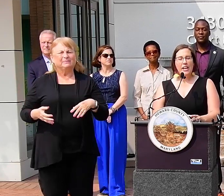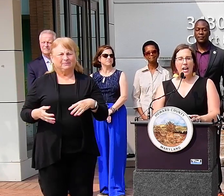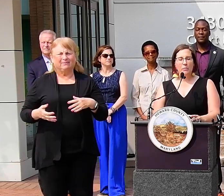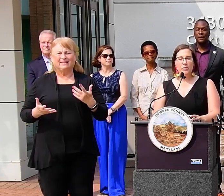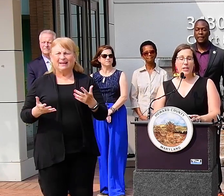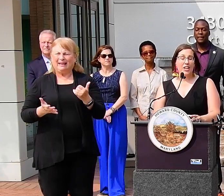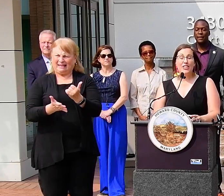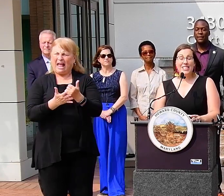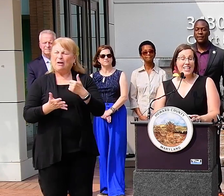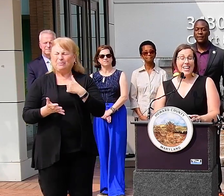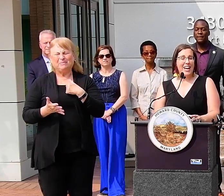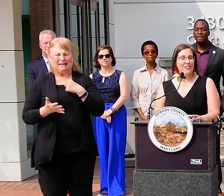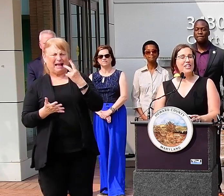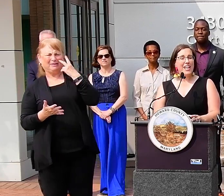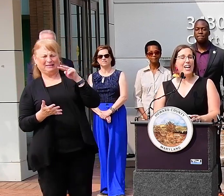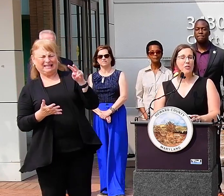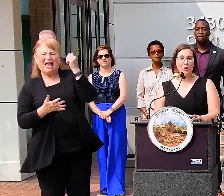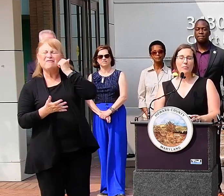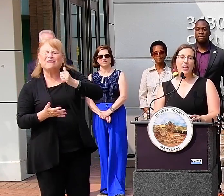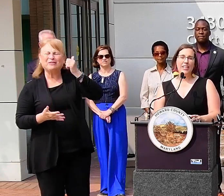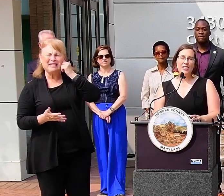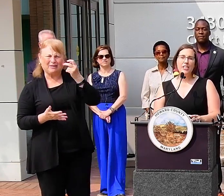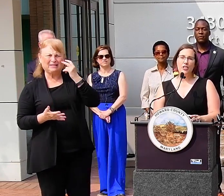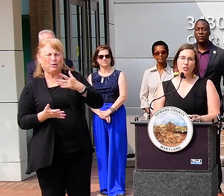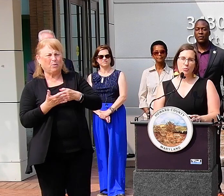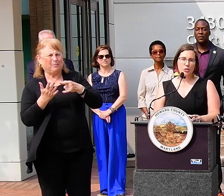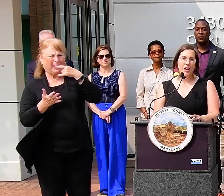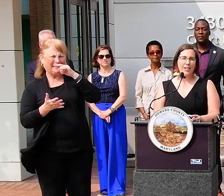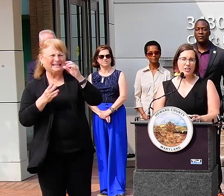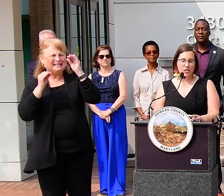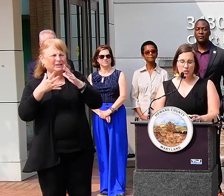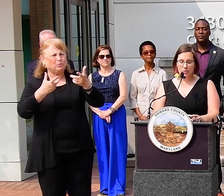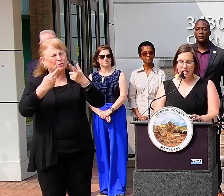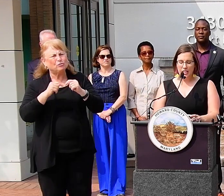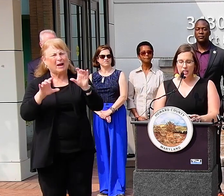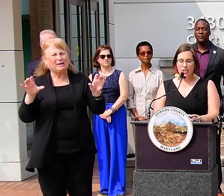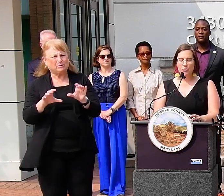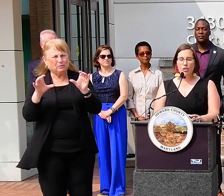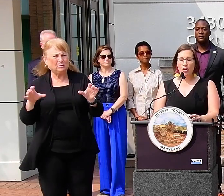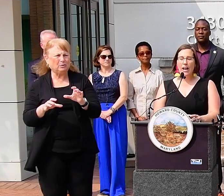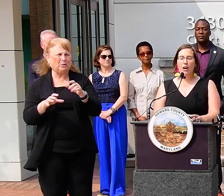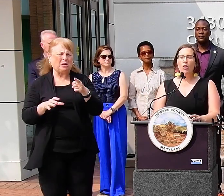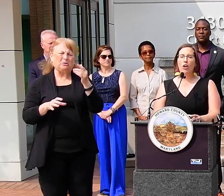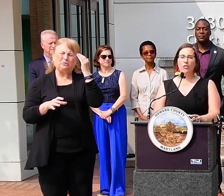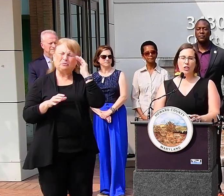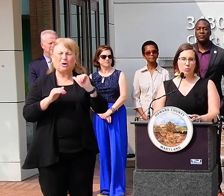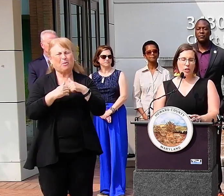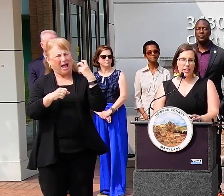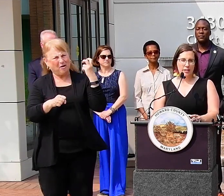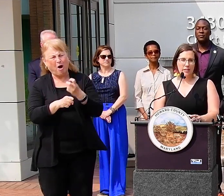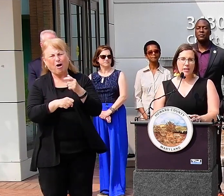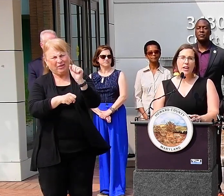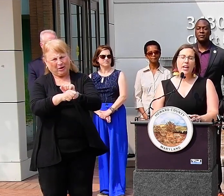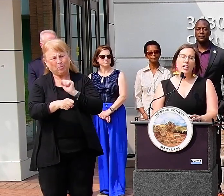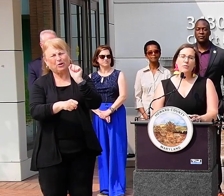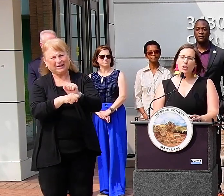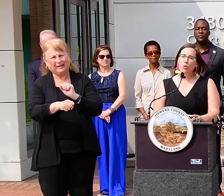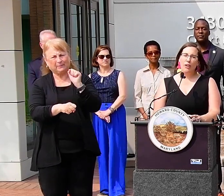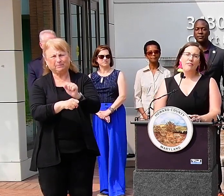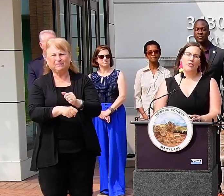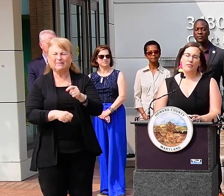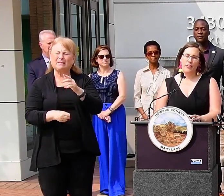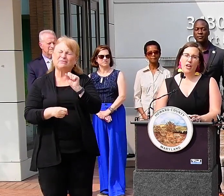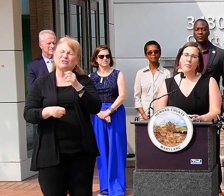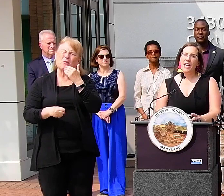really helped me. I could see every day what my kids' teachers were trying to do, and you know how hard they're working. And I'm